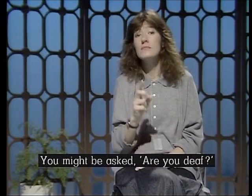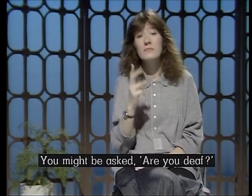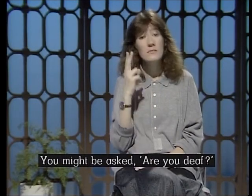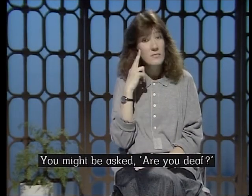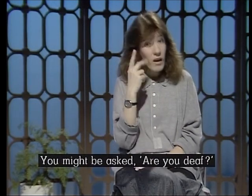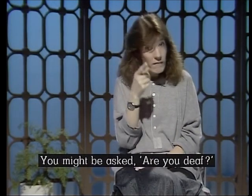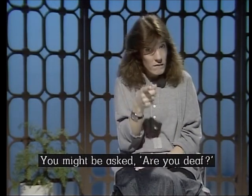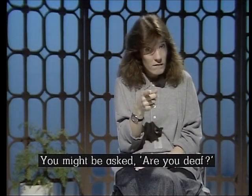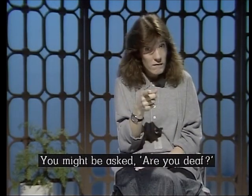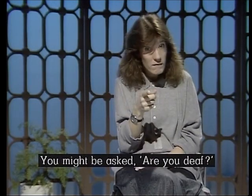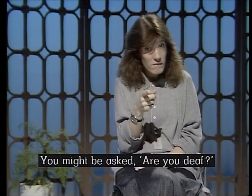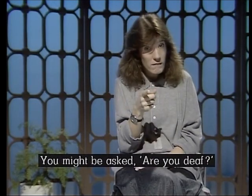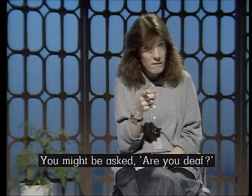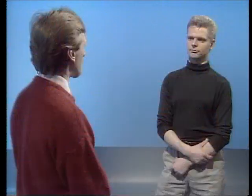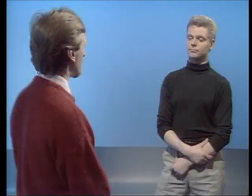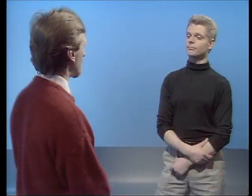is, are you deaf?